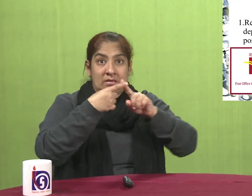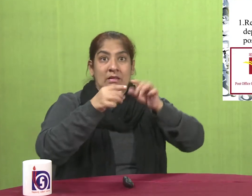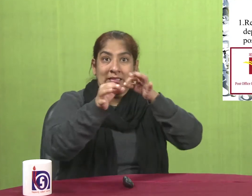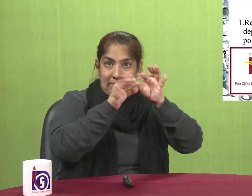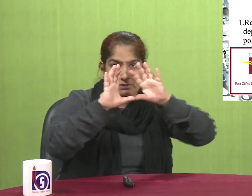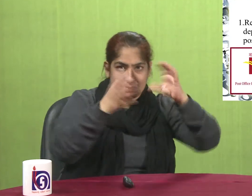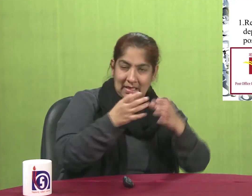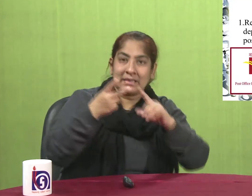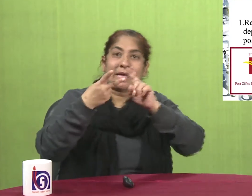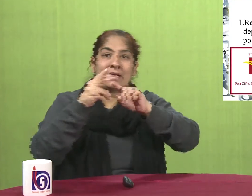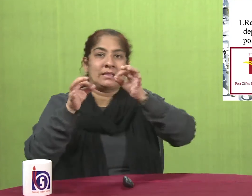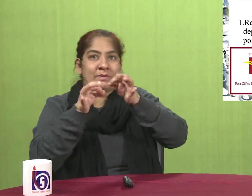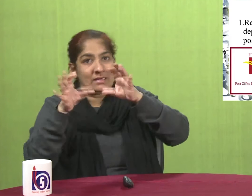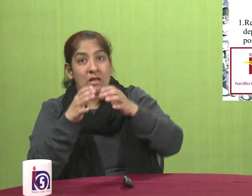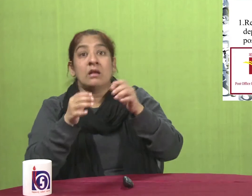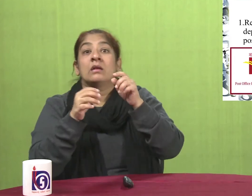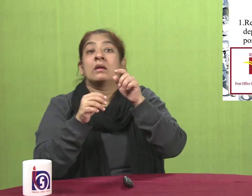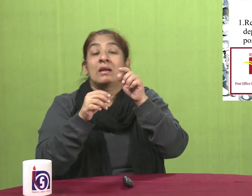The first is